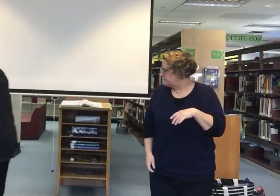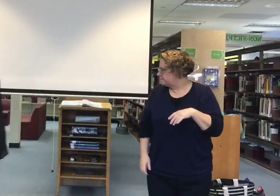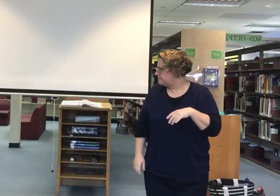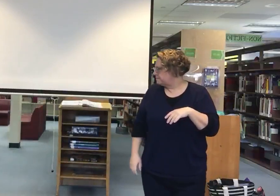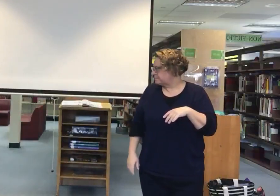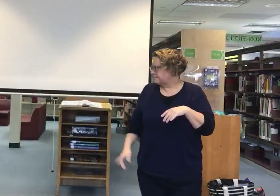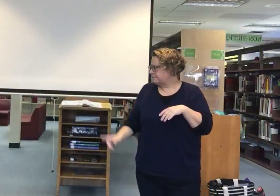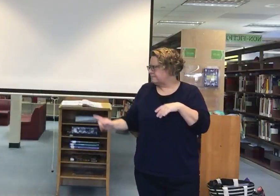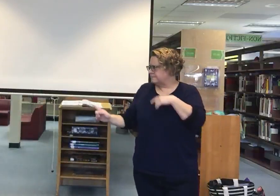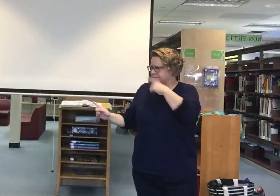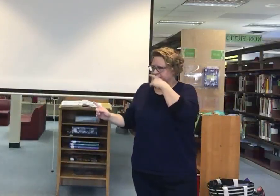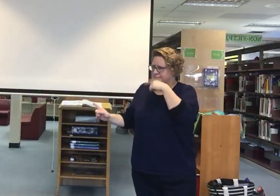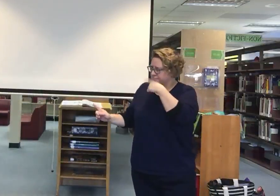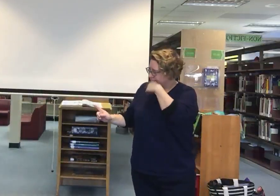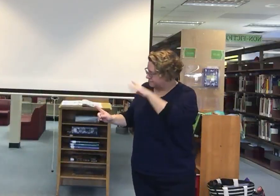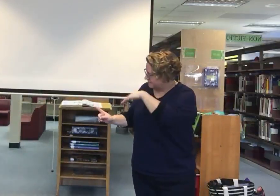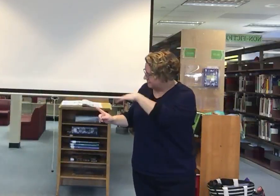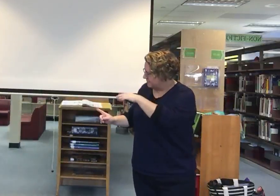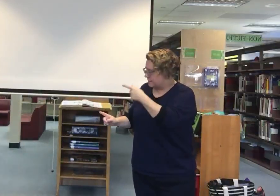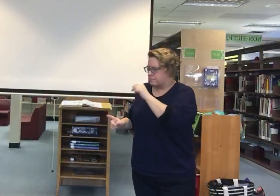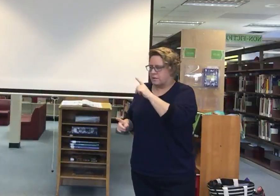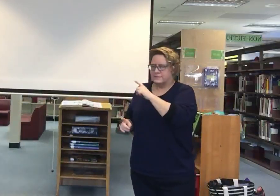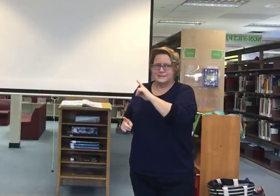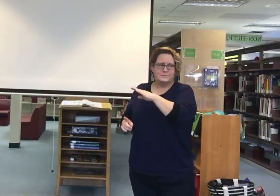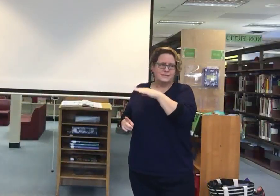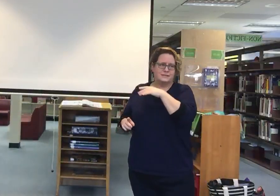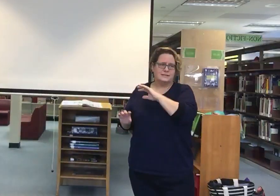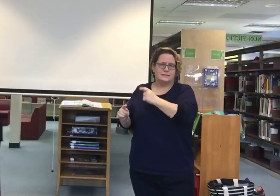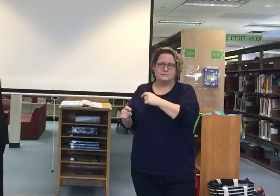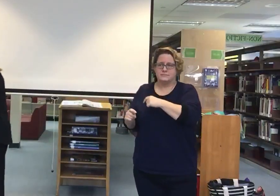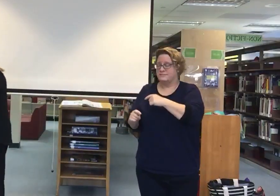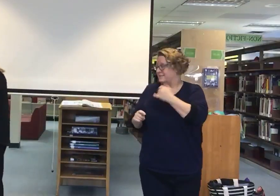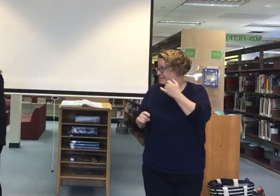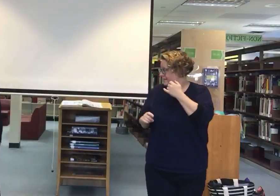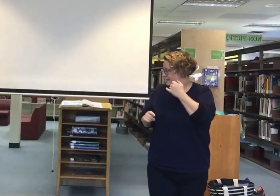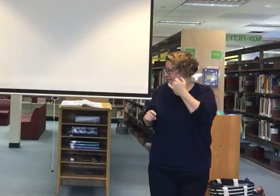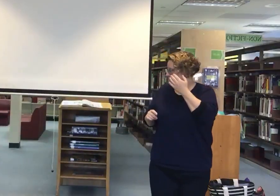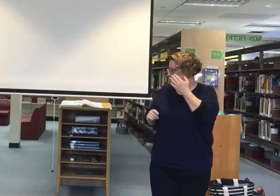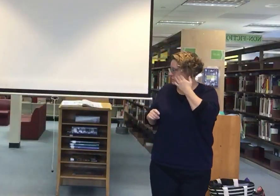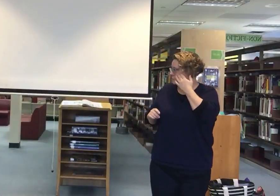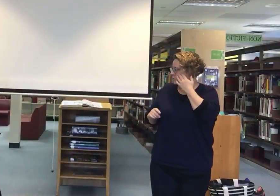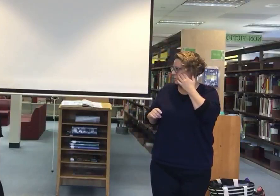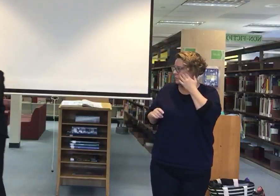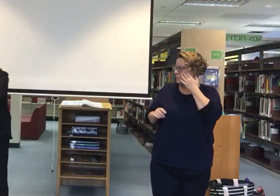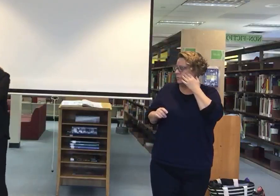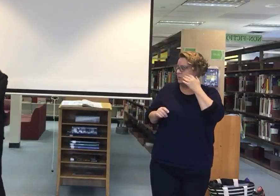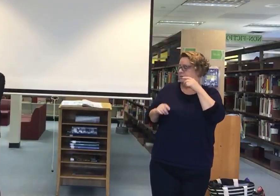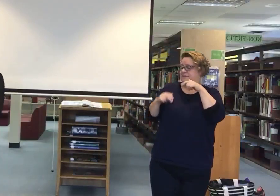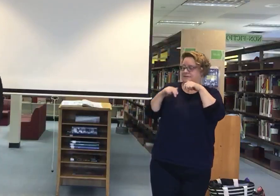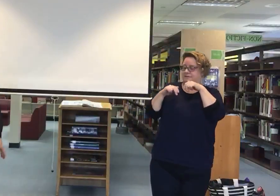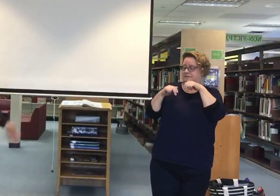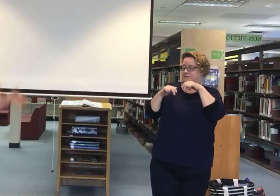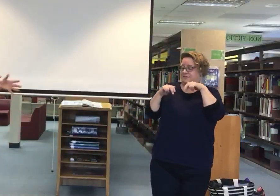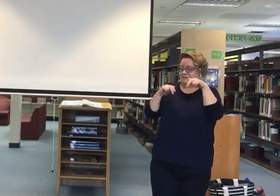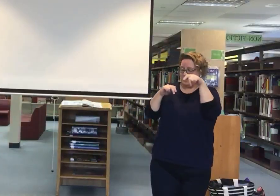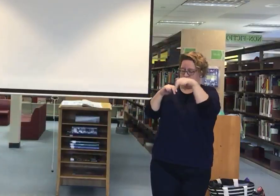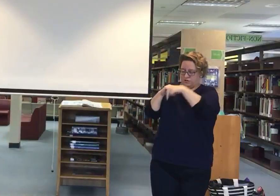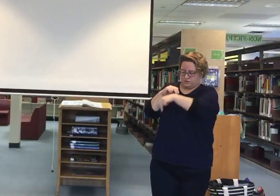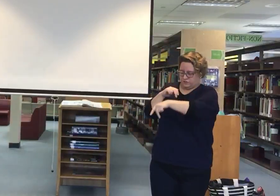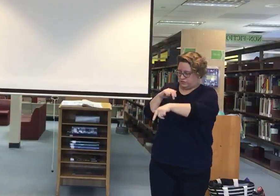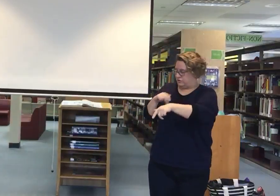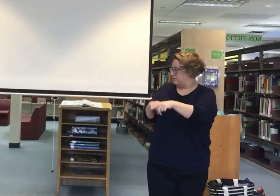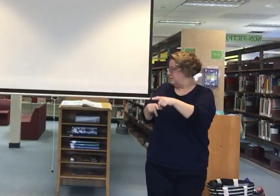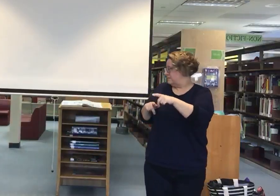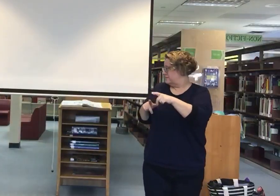could I ask the Pop DB team? Yep. When you go right down the stairs, kind of like where Katie was signing in, when you walk right into that